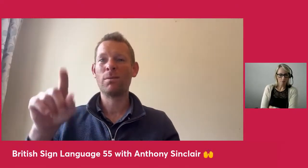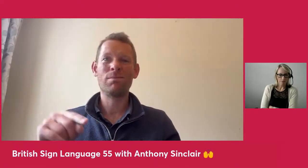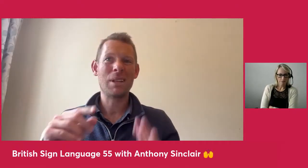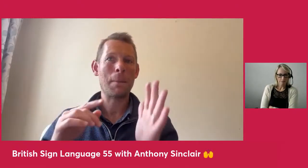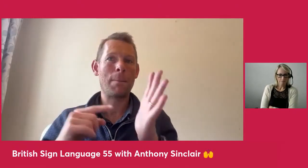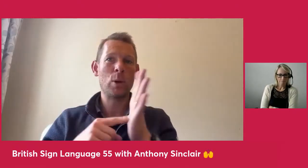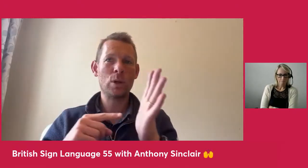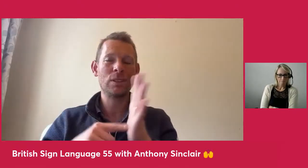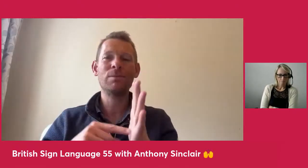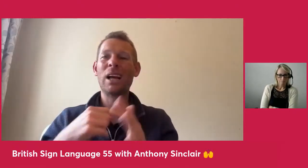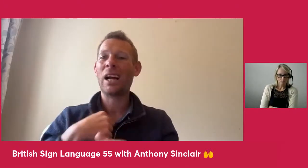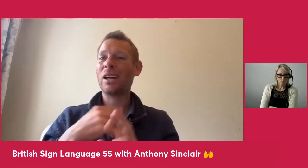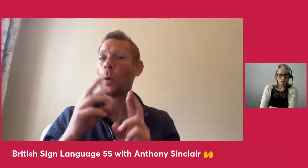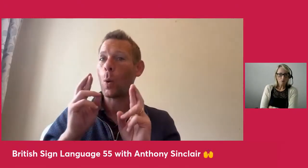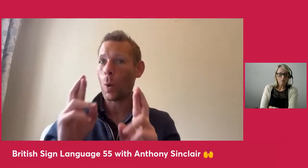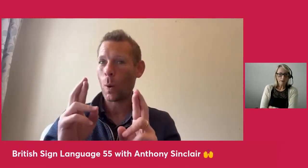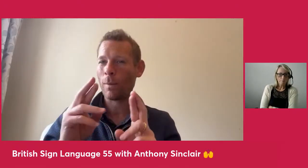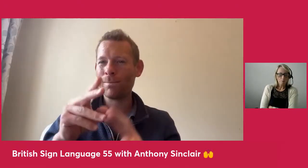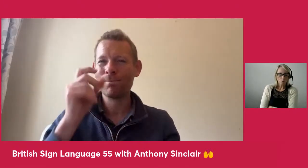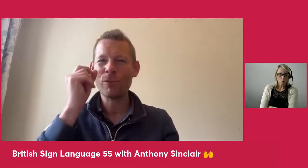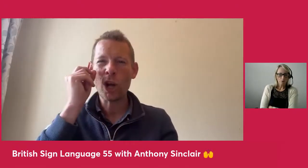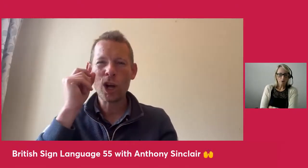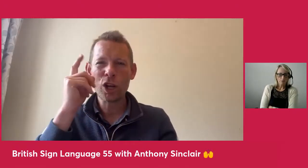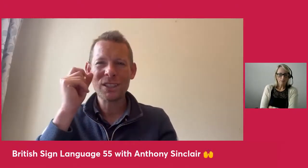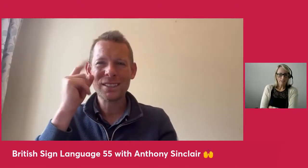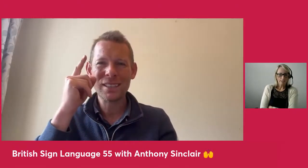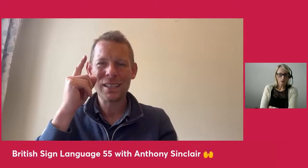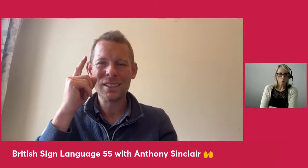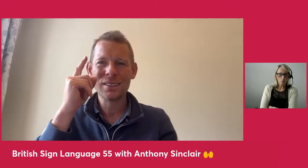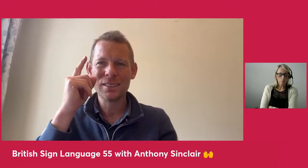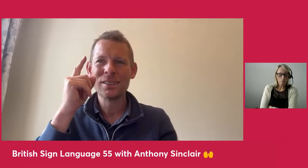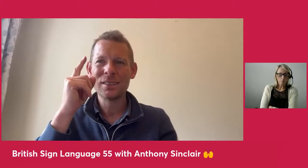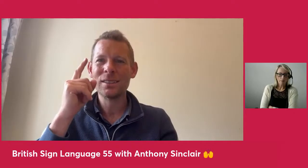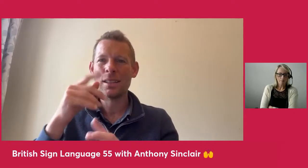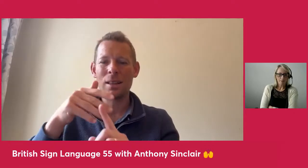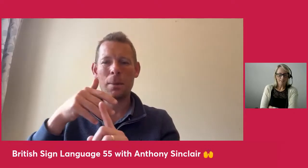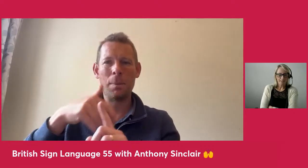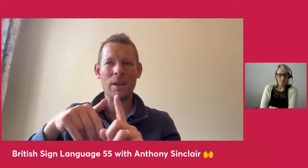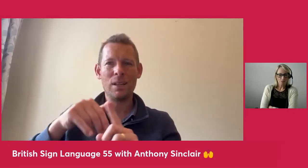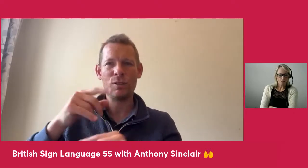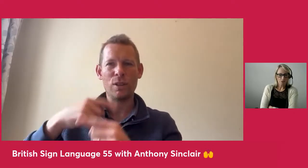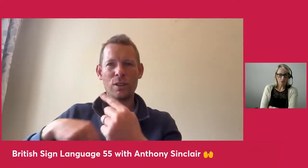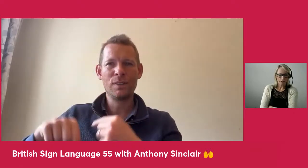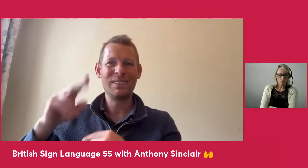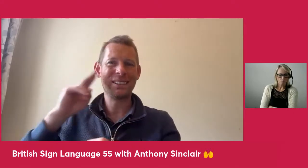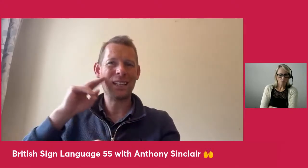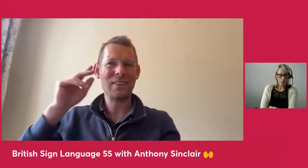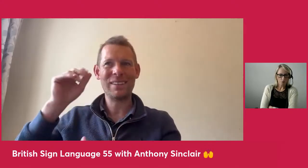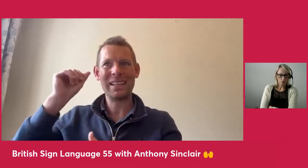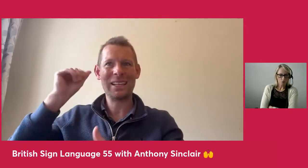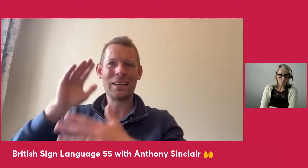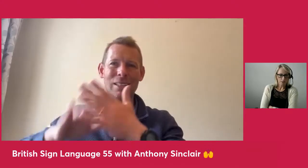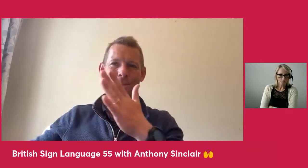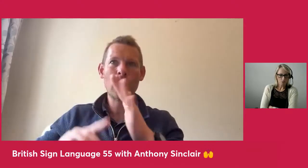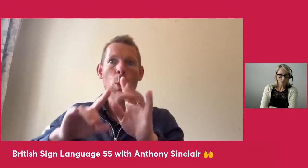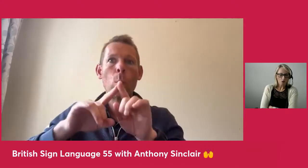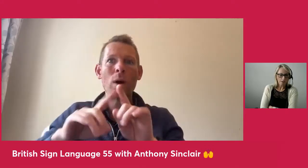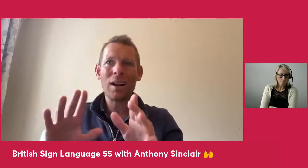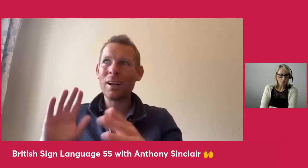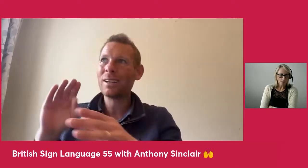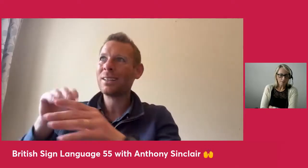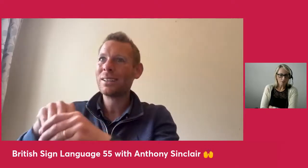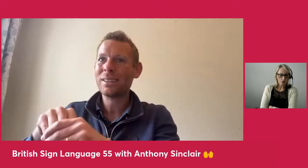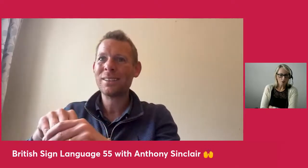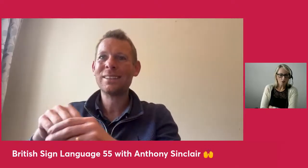home. So they're all very important words, and I hope that made sense to you, and I hope you understood what I was